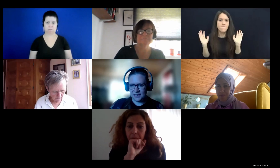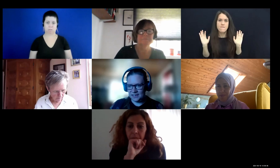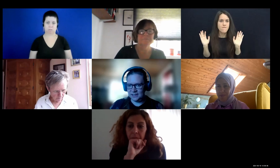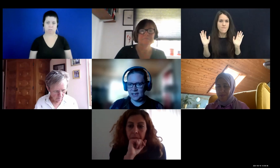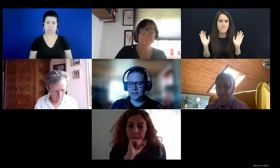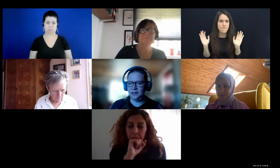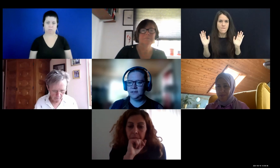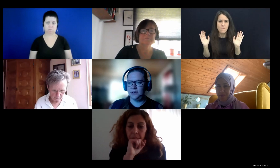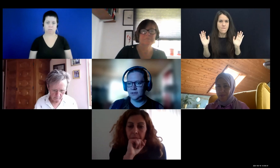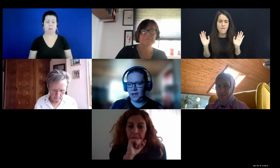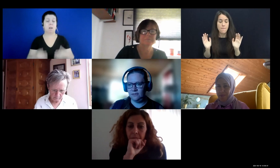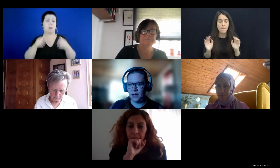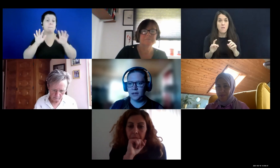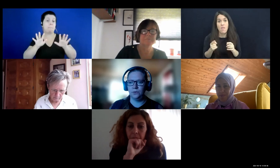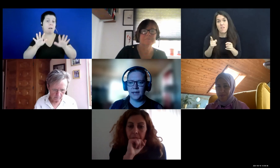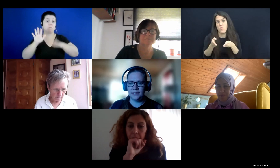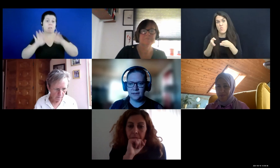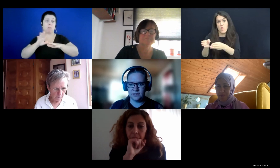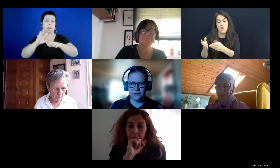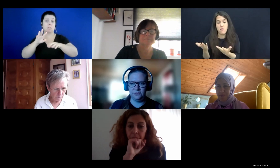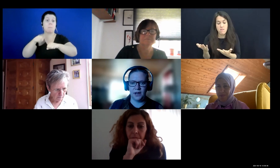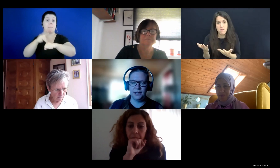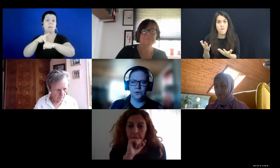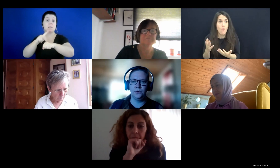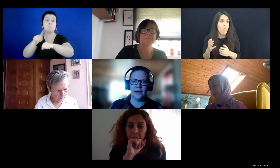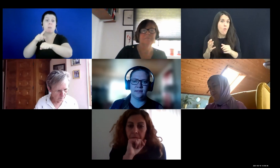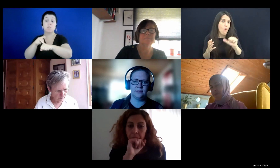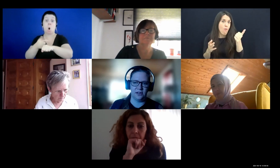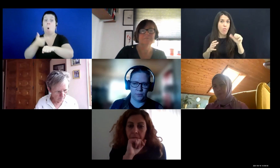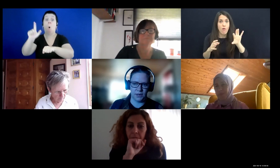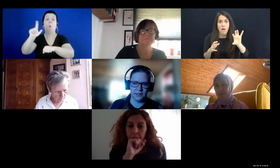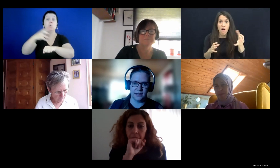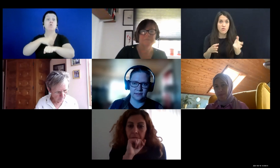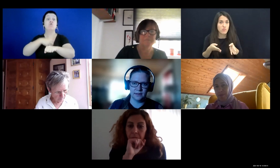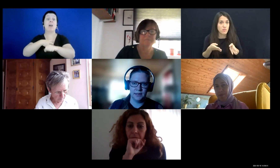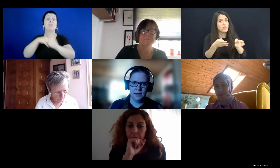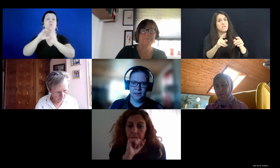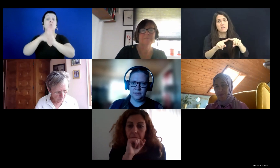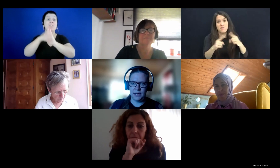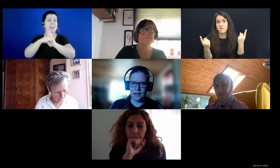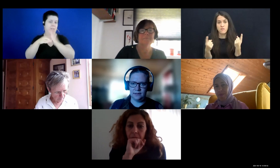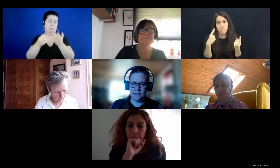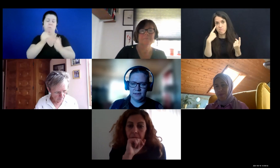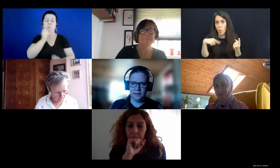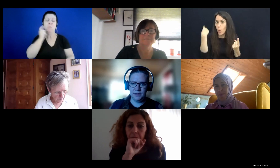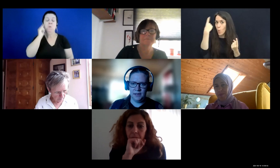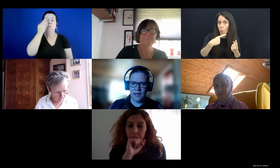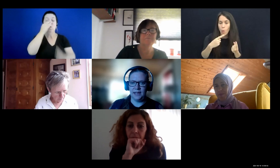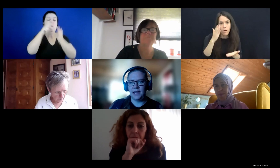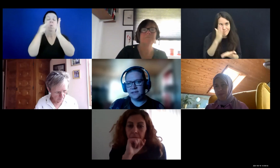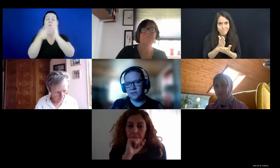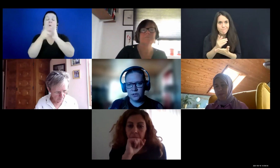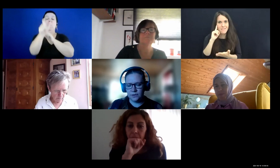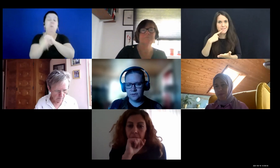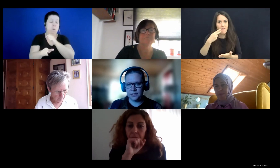guess in the other countries you have other ways to define who has deaf blindness. So that is, and